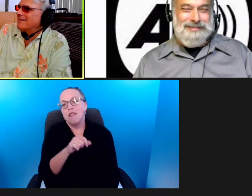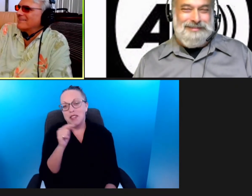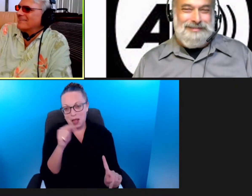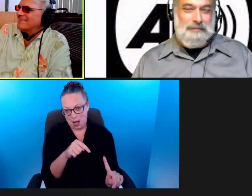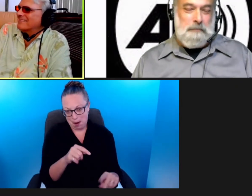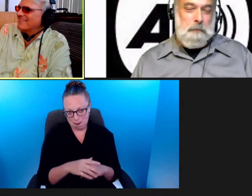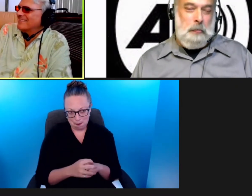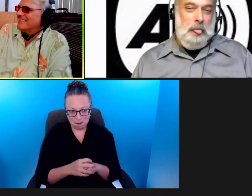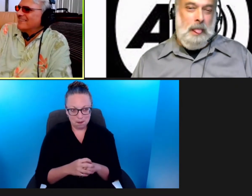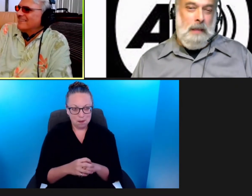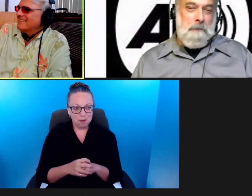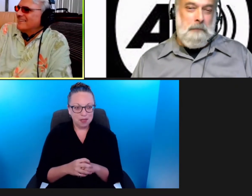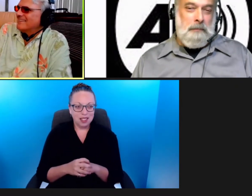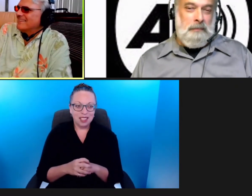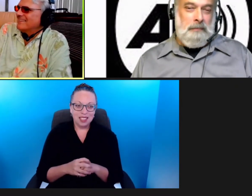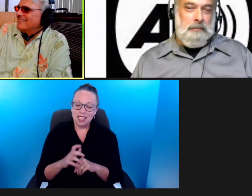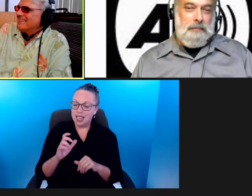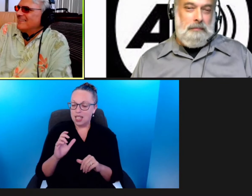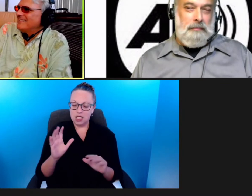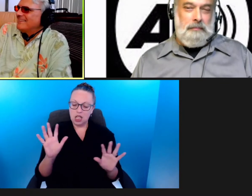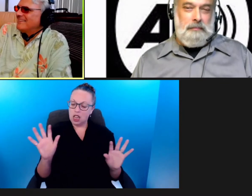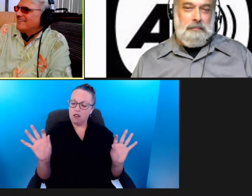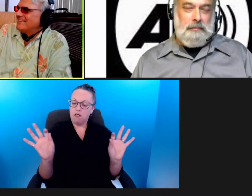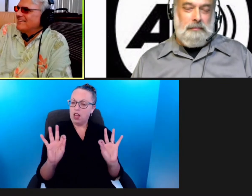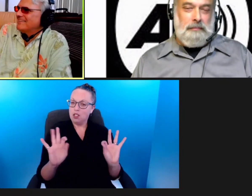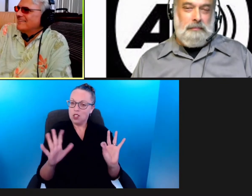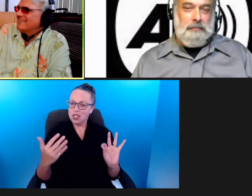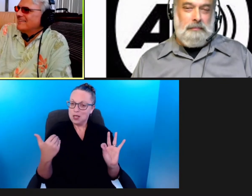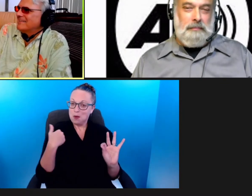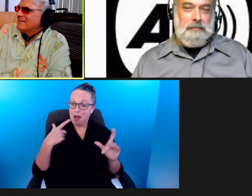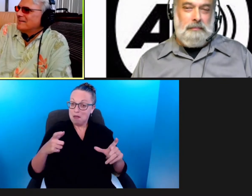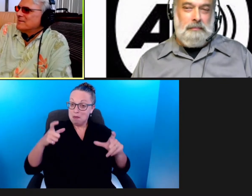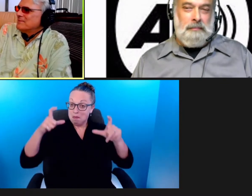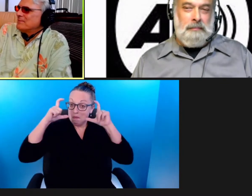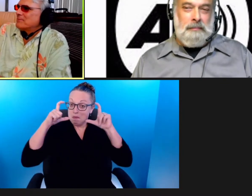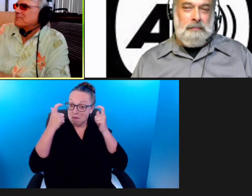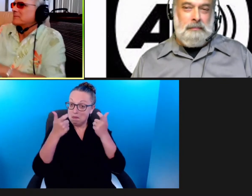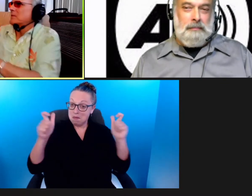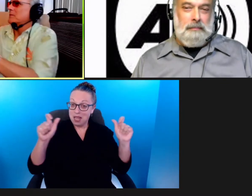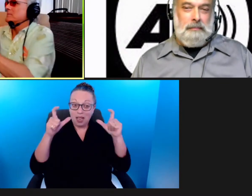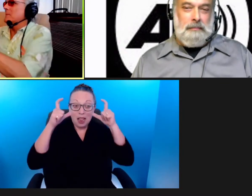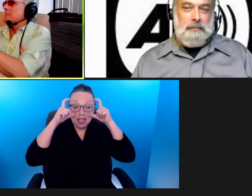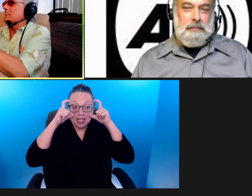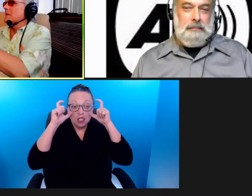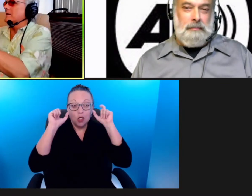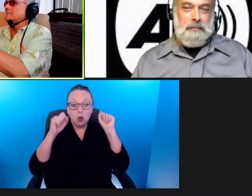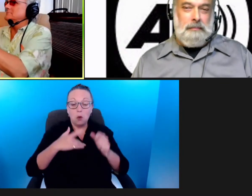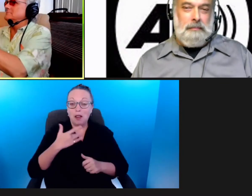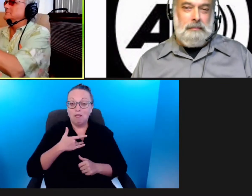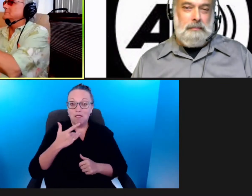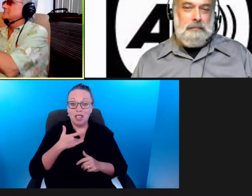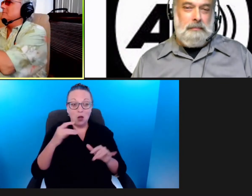know, it's the fashion these days to have great big lenses so you can feel how big these are.